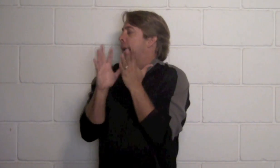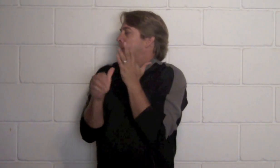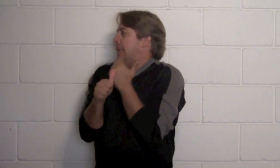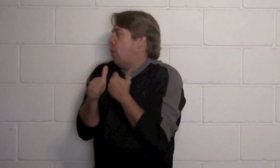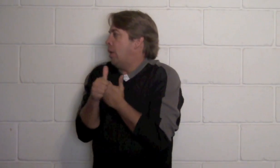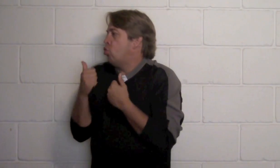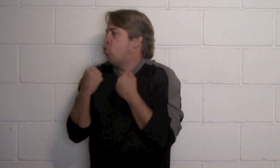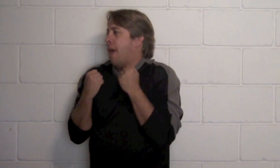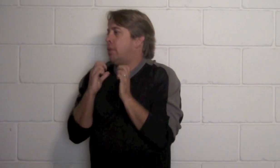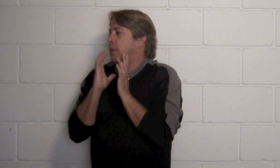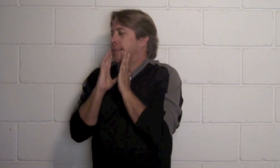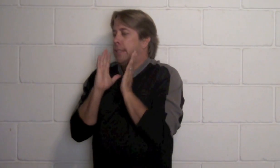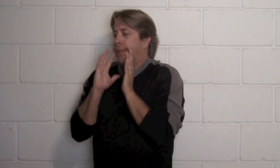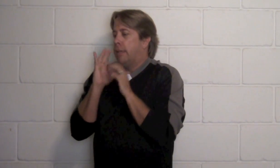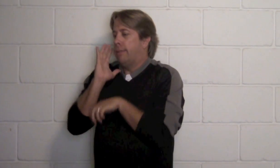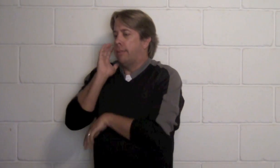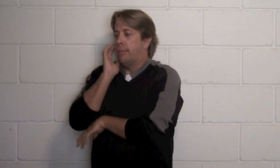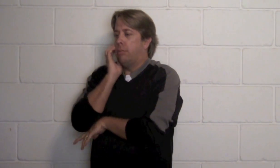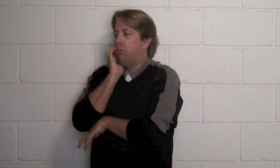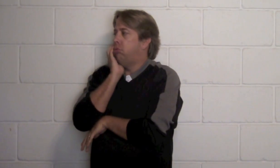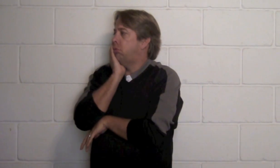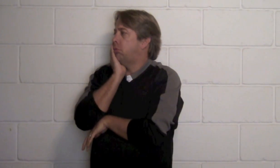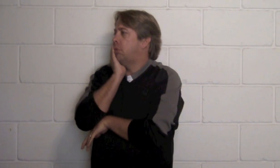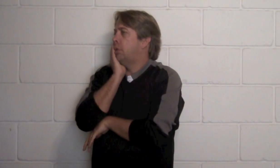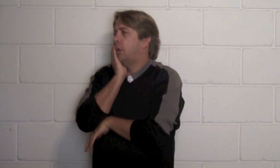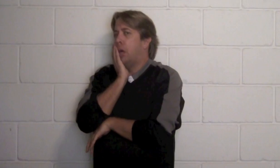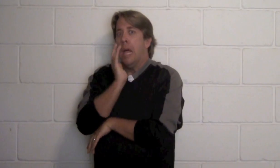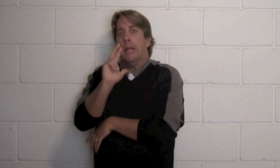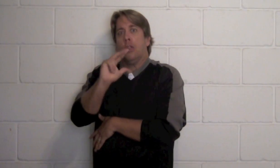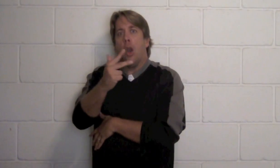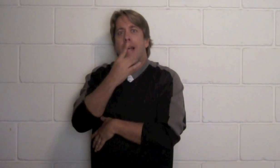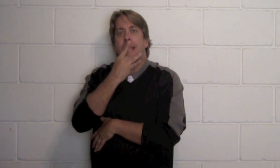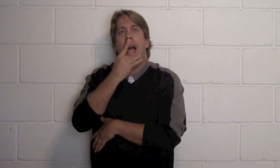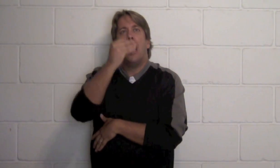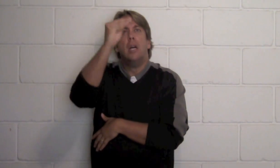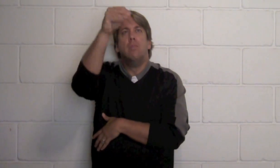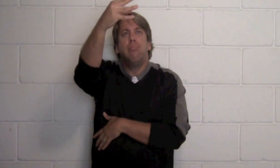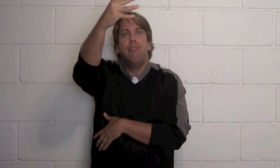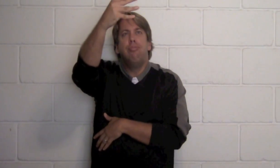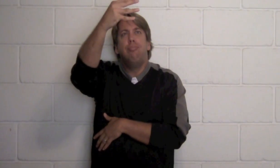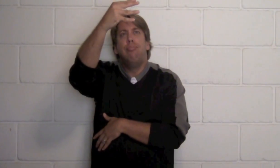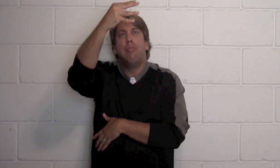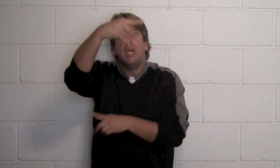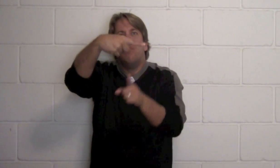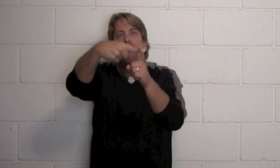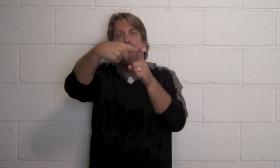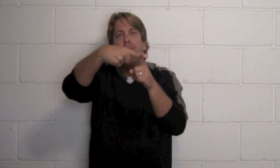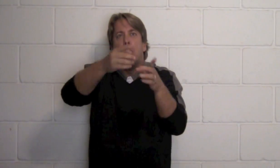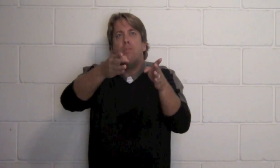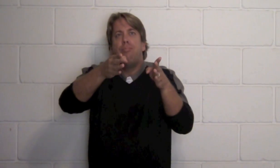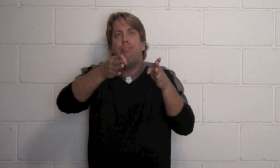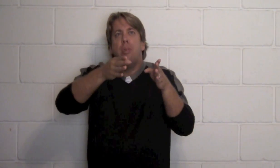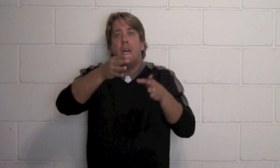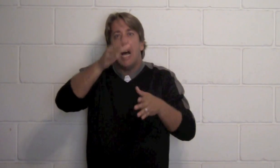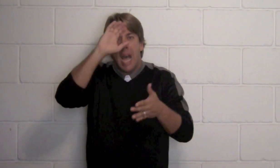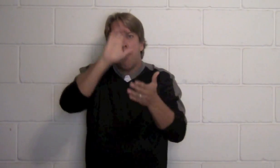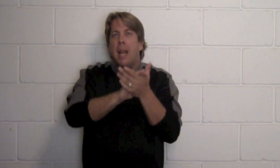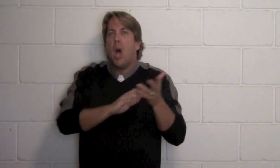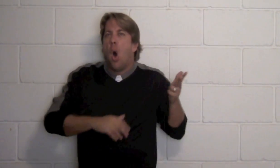I cannot believe my husband is such a dangerous driver. They came upon a third light, flashing red,